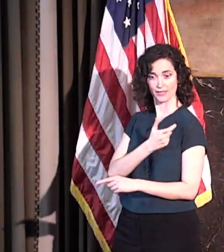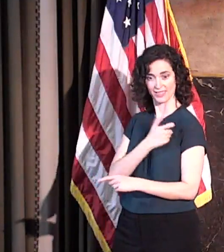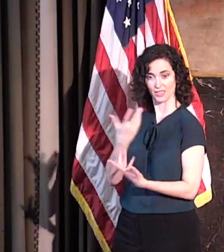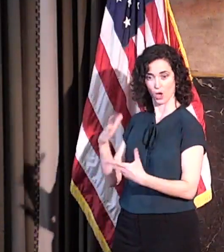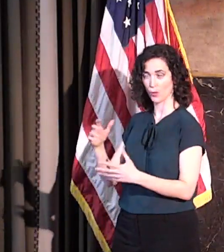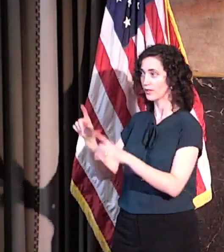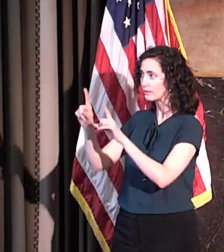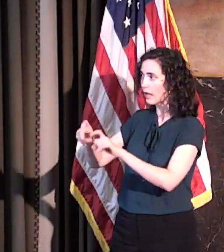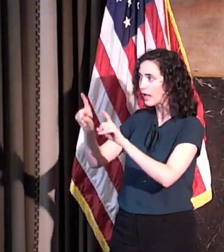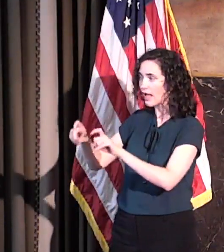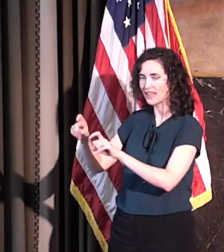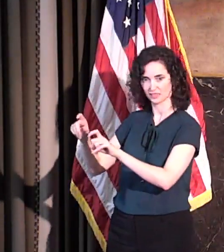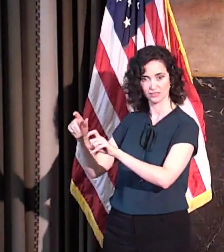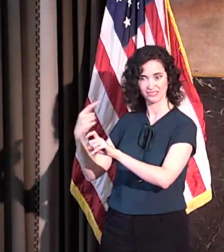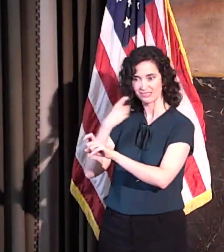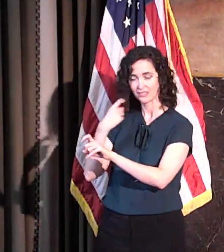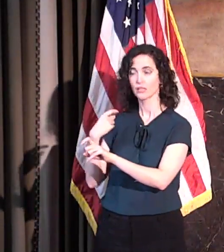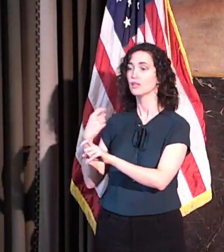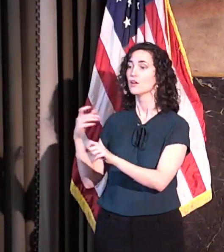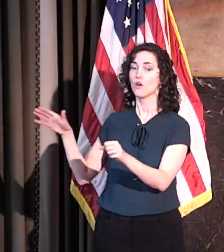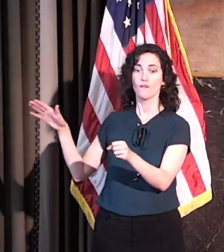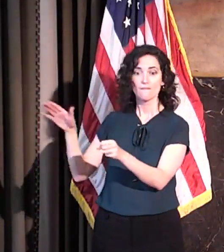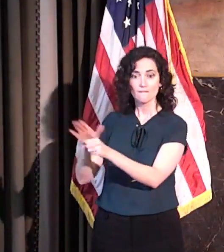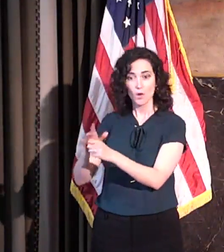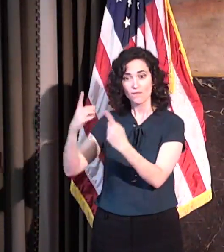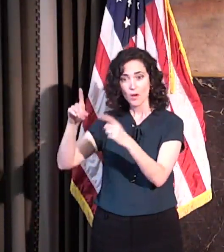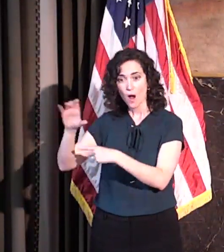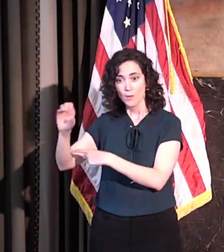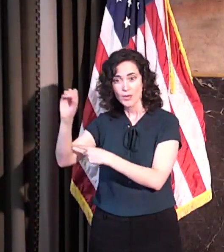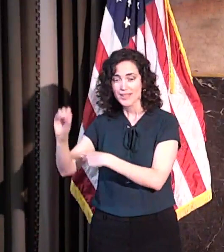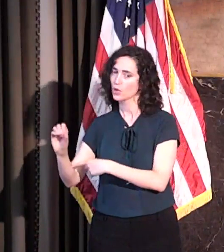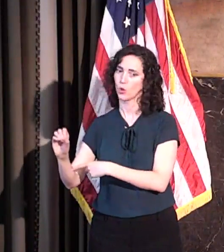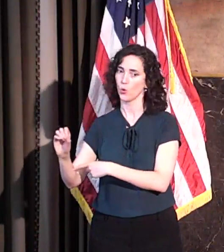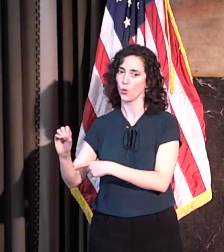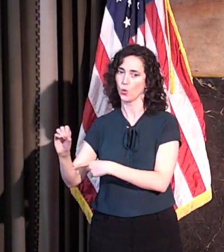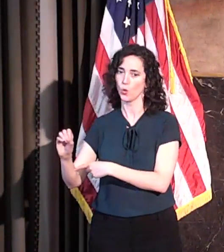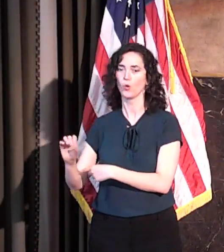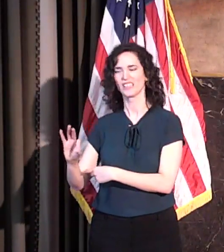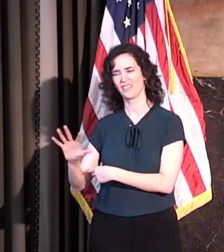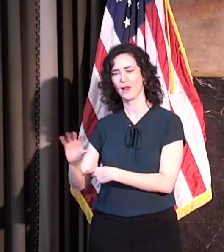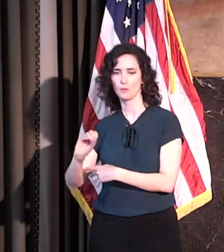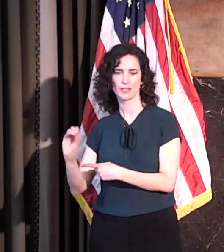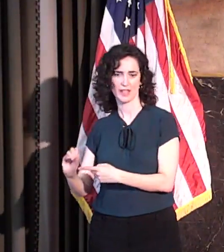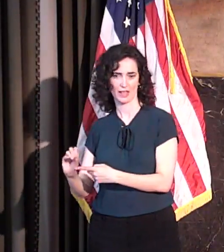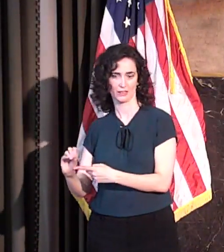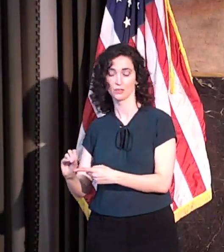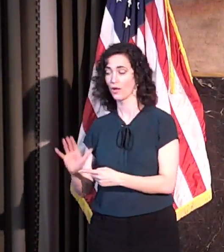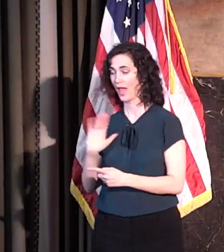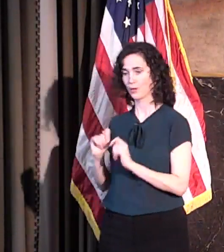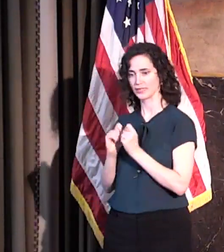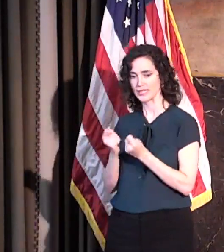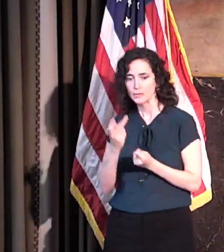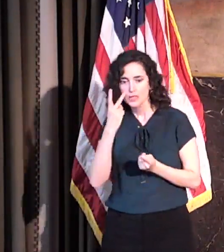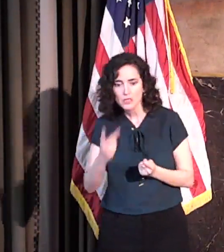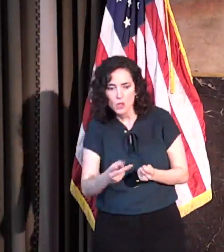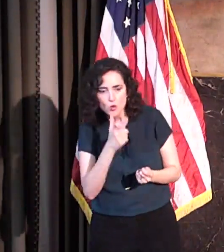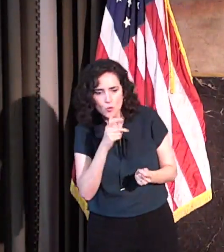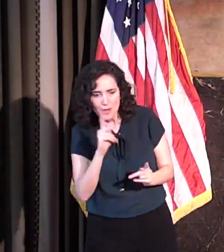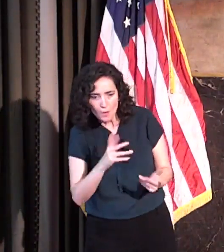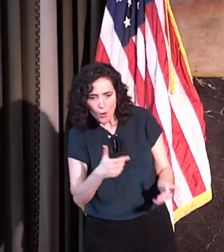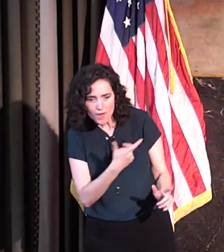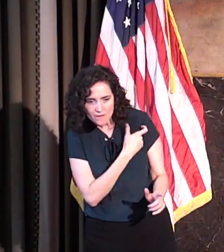and upwards of that, but not 100%, and that's important to recognize. So our team's doing a good job of tracking these cases. I can tell you,